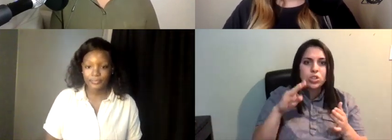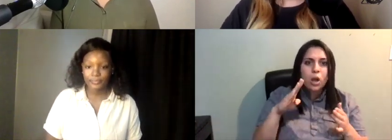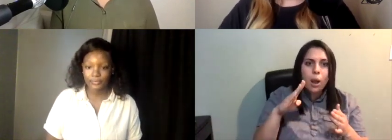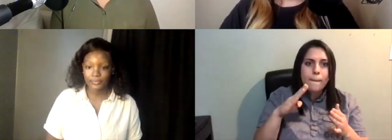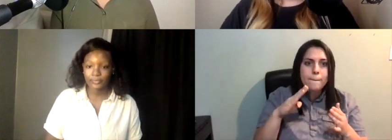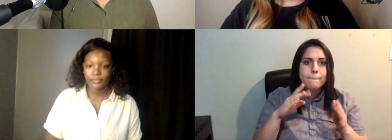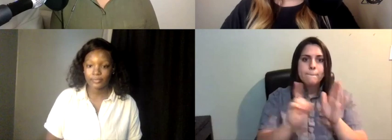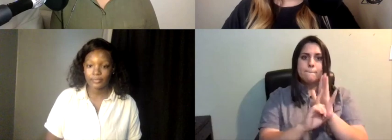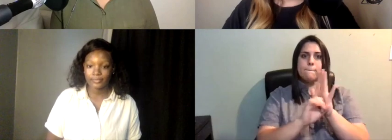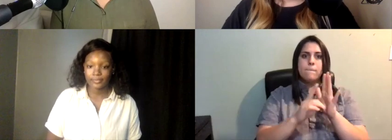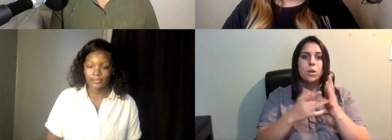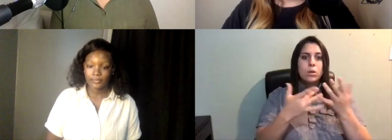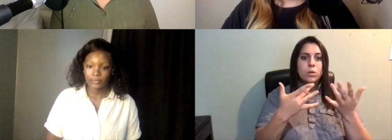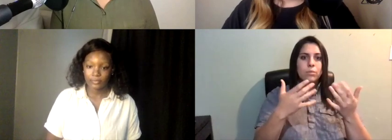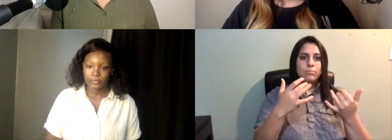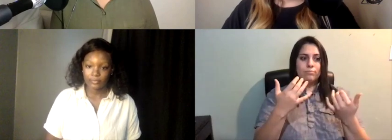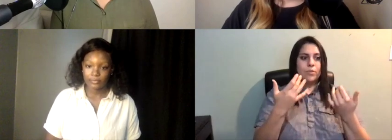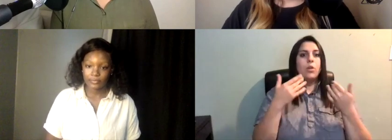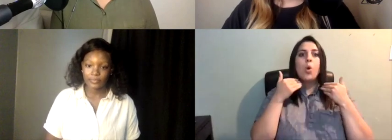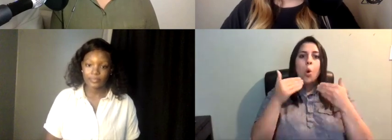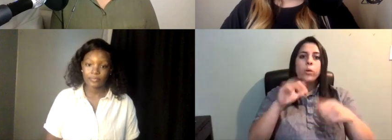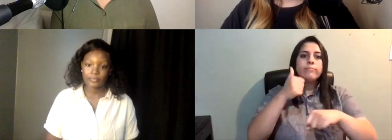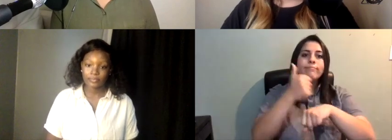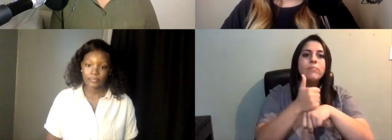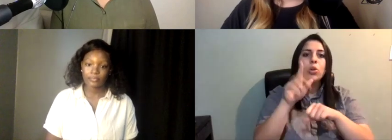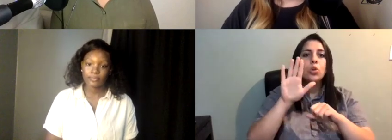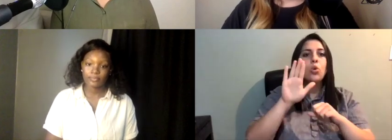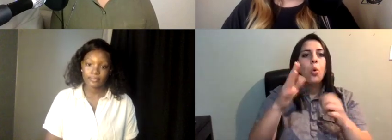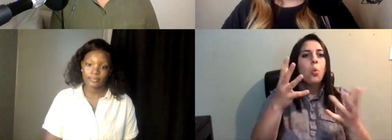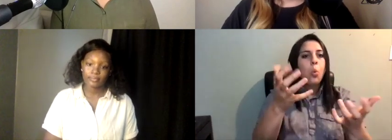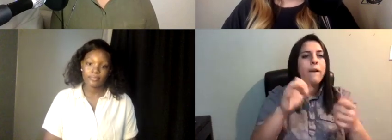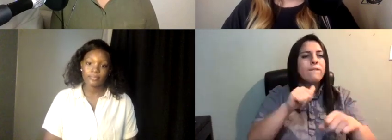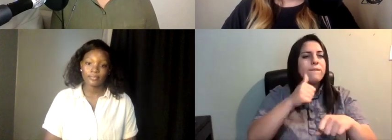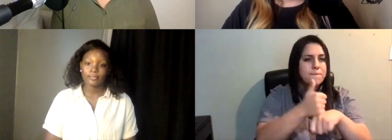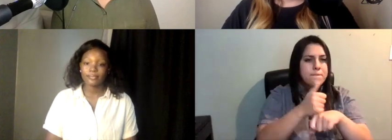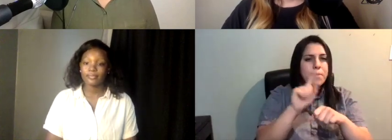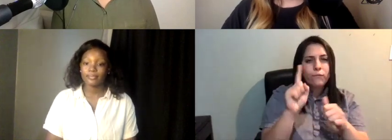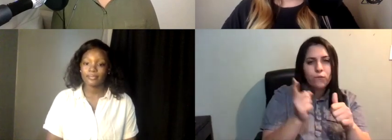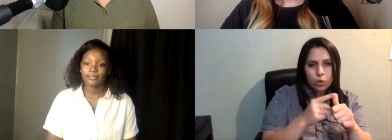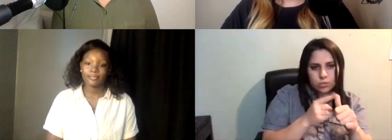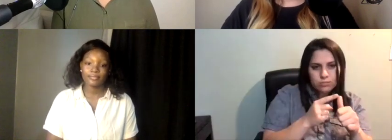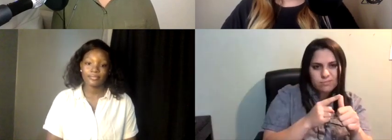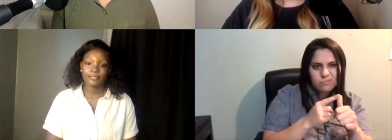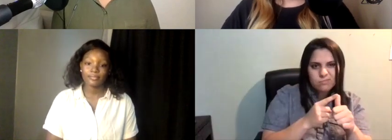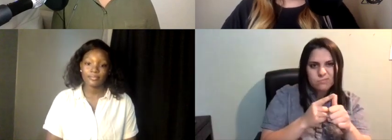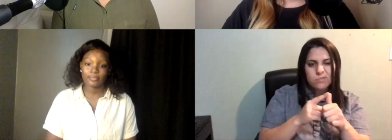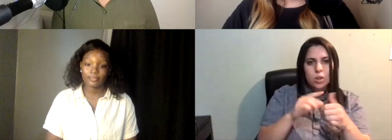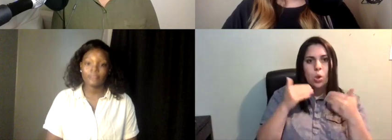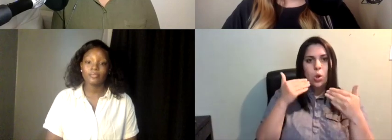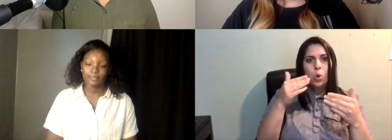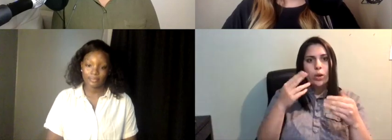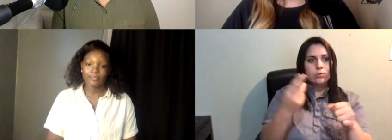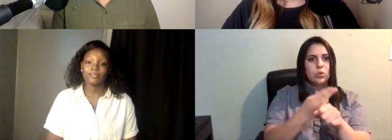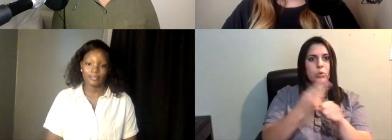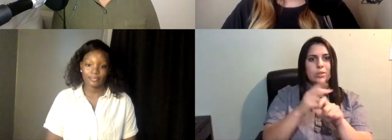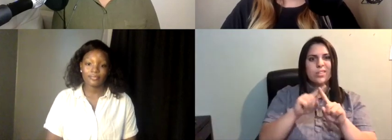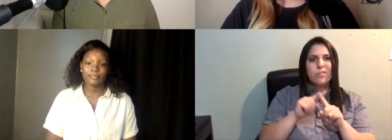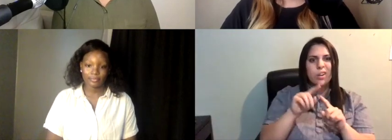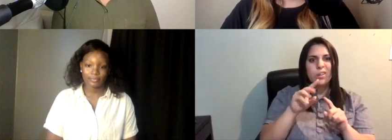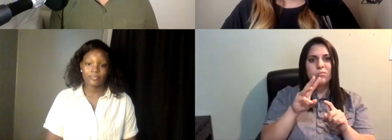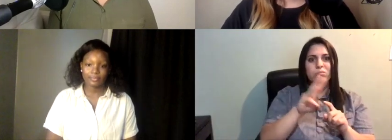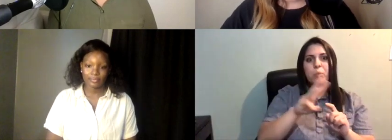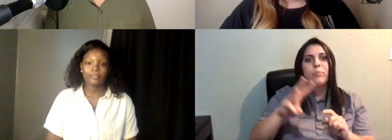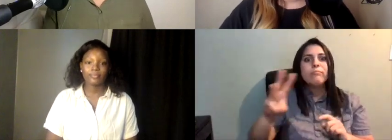wants. So take a look for alerts, you know, all the websites, all the big ones. I'm sure you've heard ads on other podcasts for all